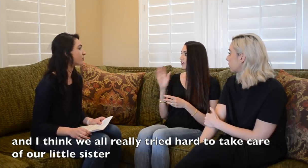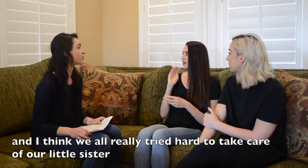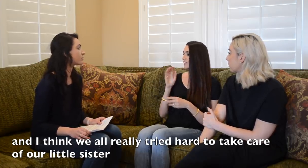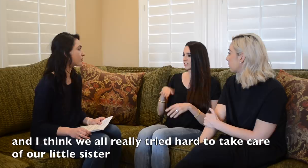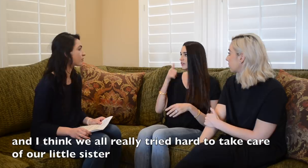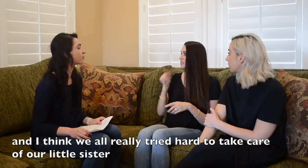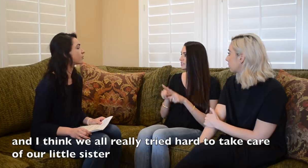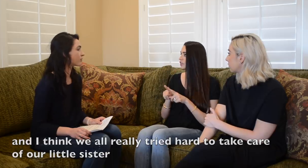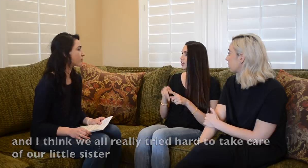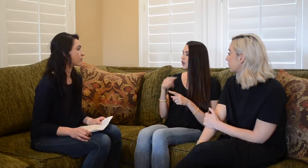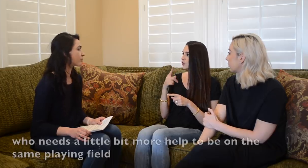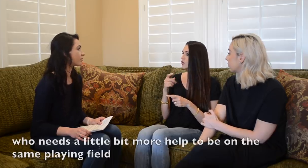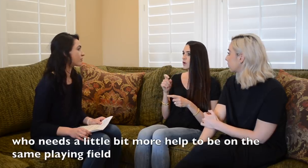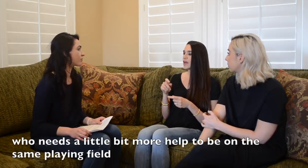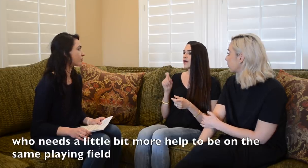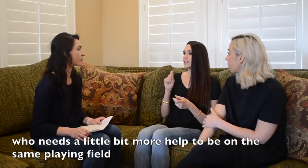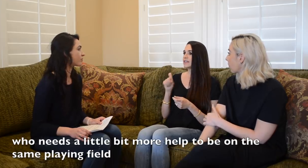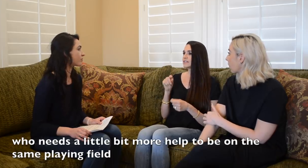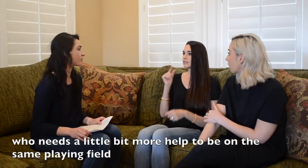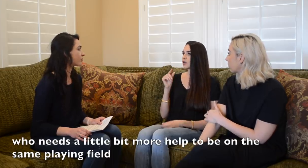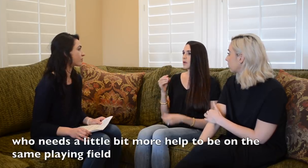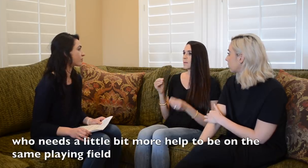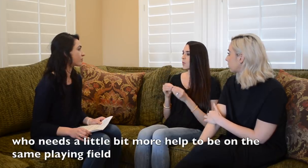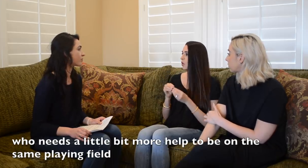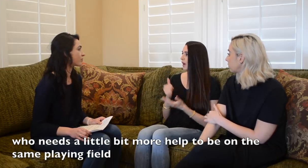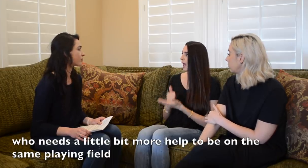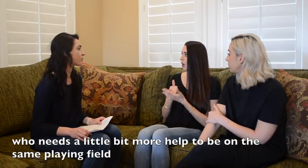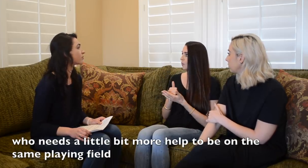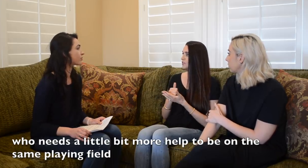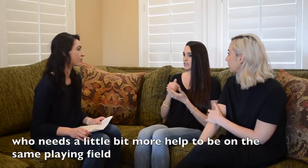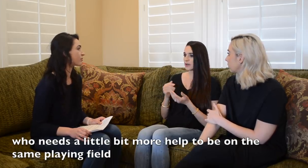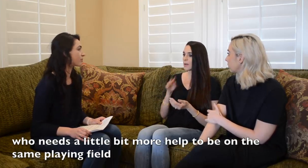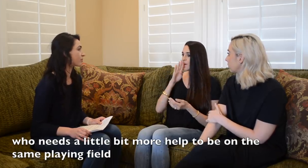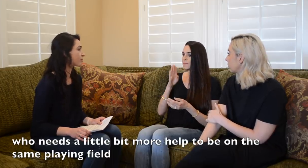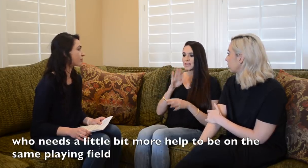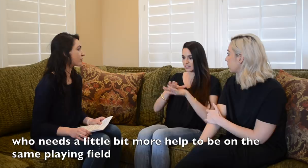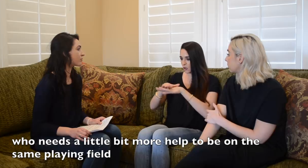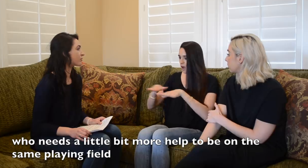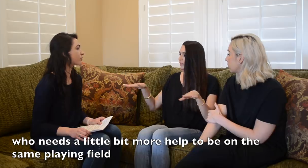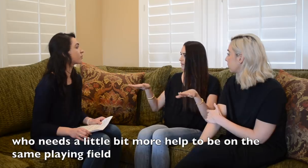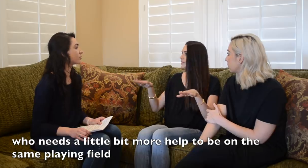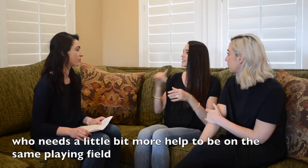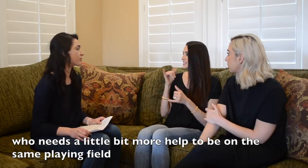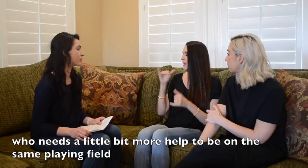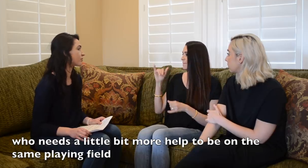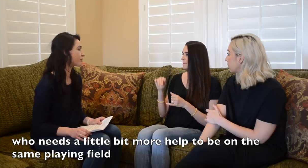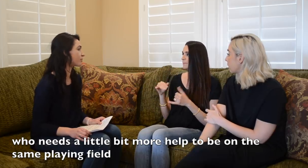our little sister who needs a little bit more help to be, you know, on a same